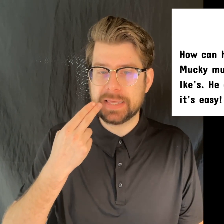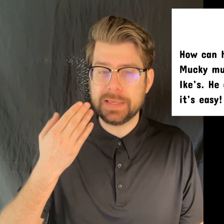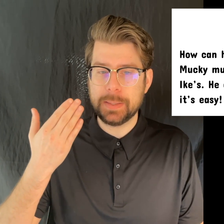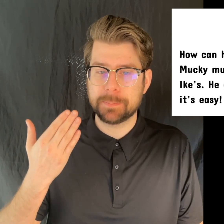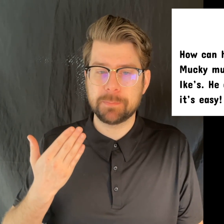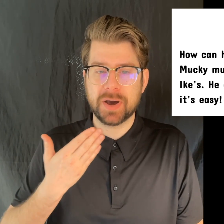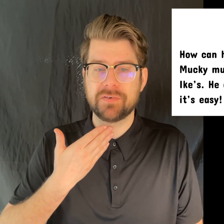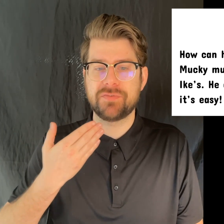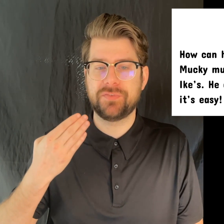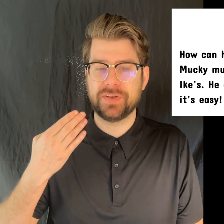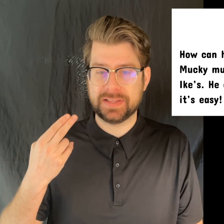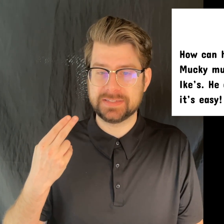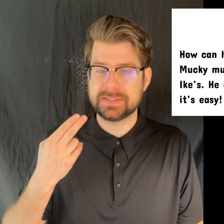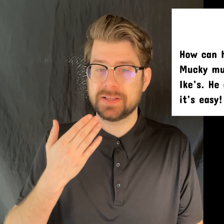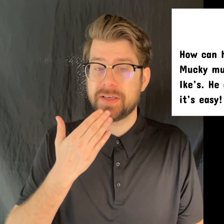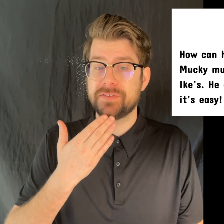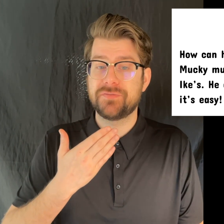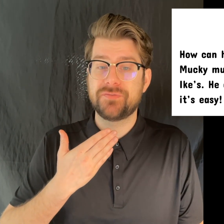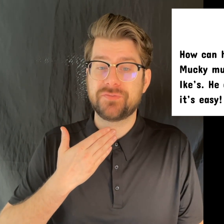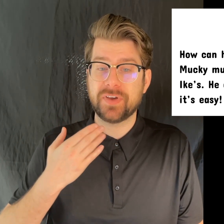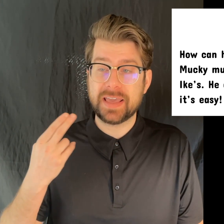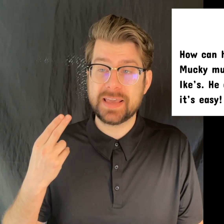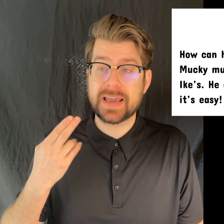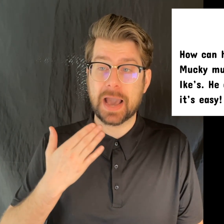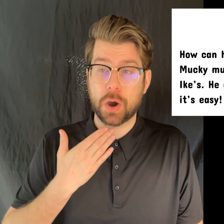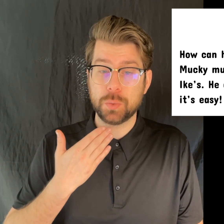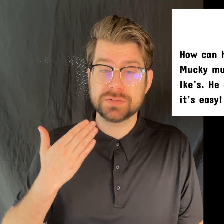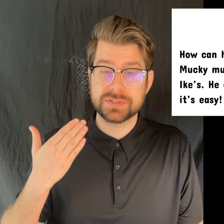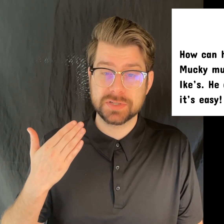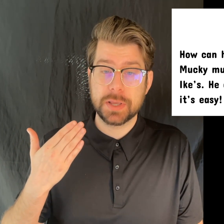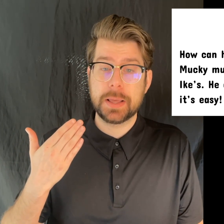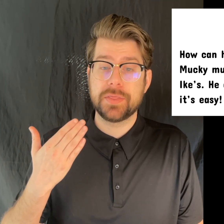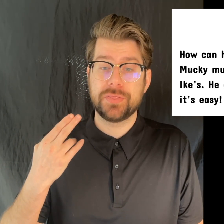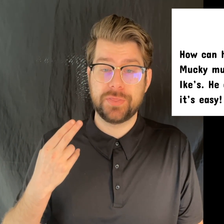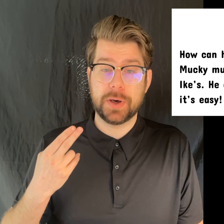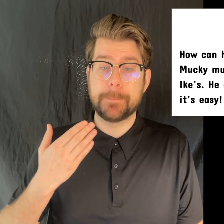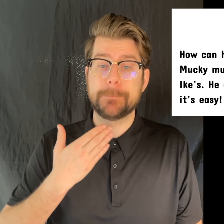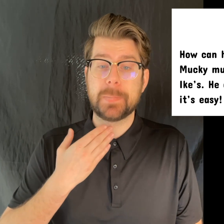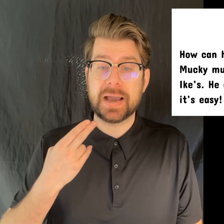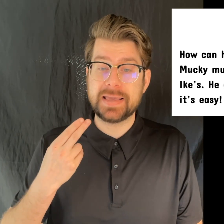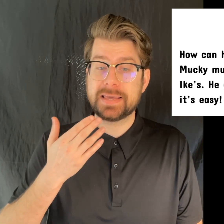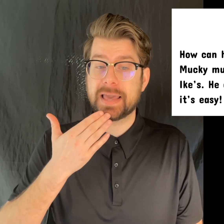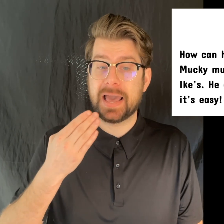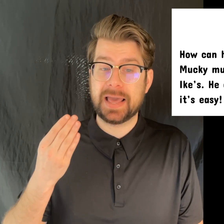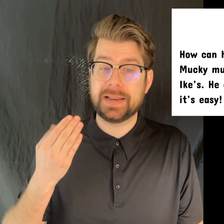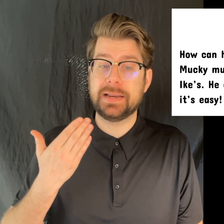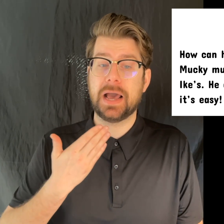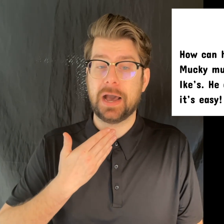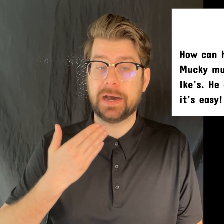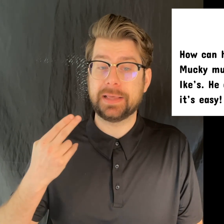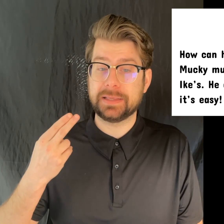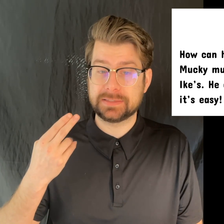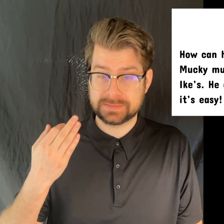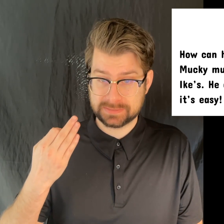Mucky muffins fake out the Mike and Ikes.